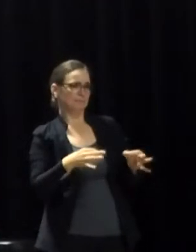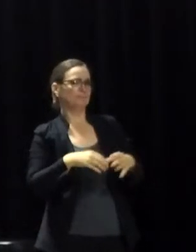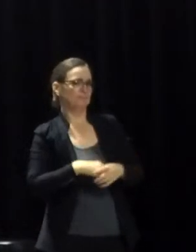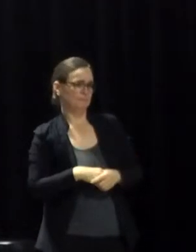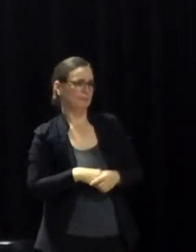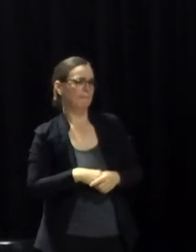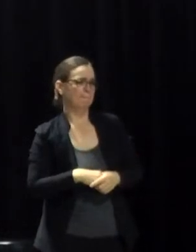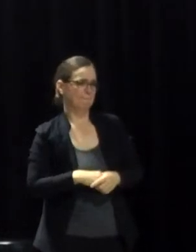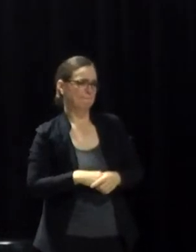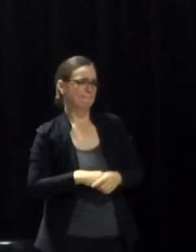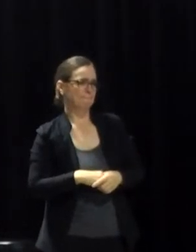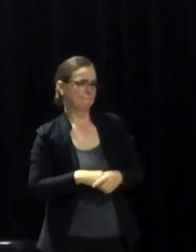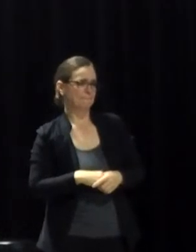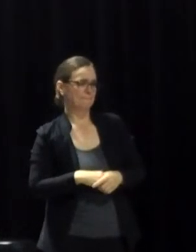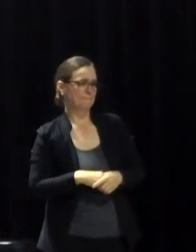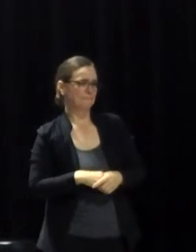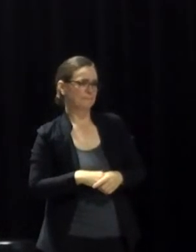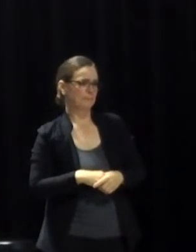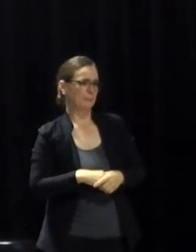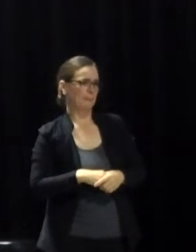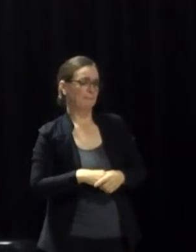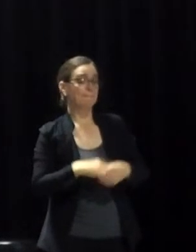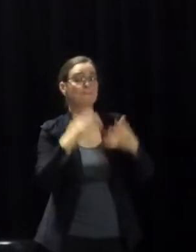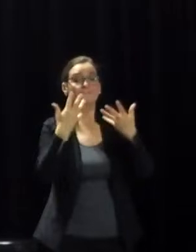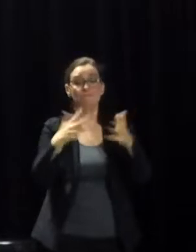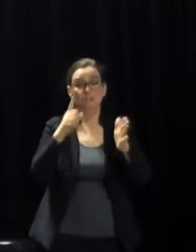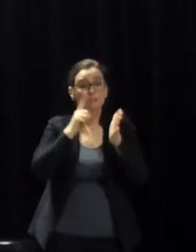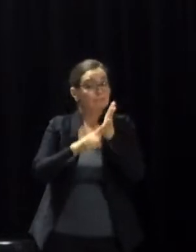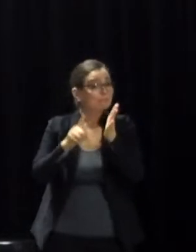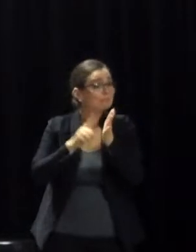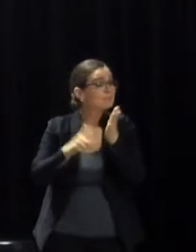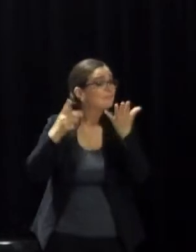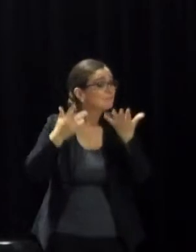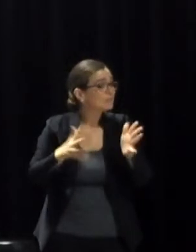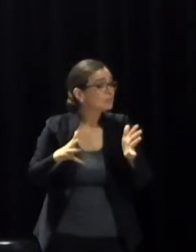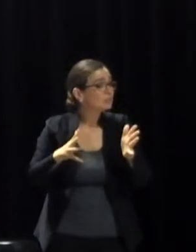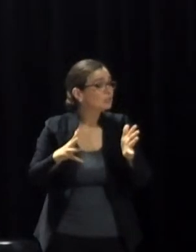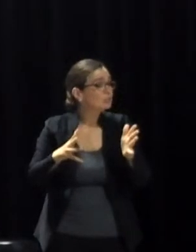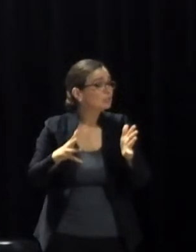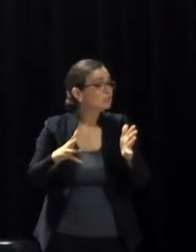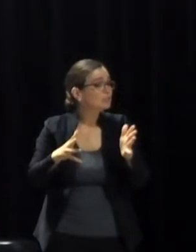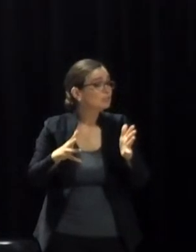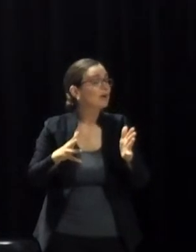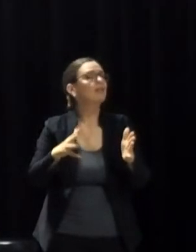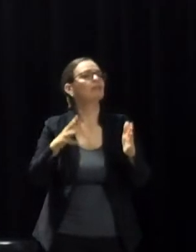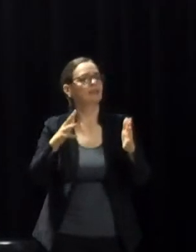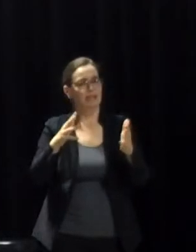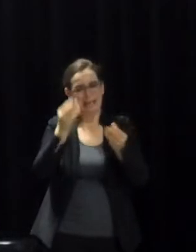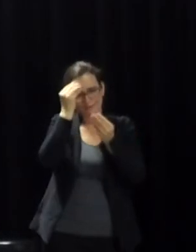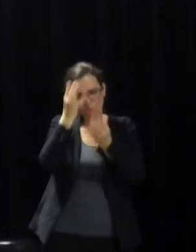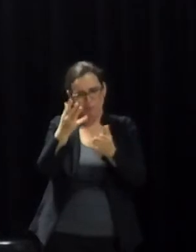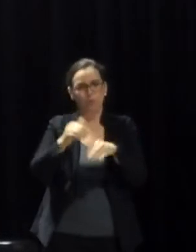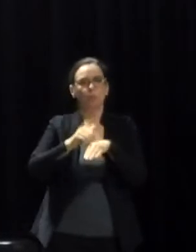have contact tracing. Some of those will go to county health department employees. Others, where we get backed up, will go to the